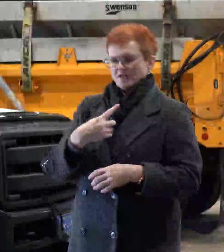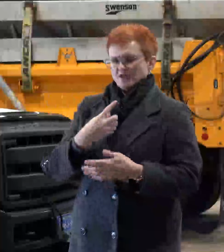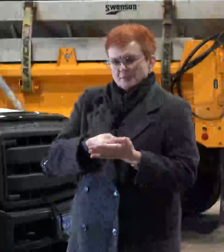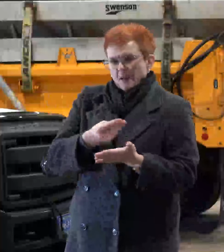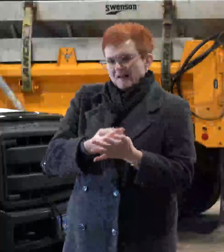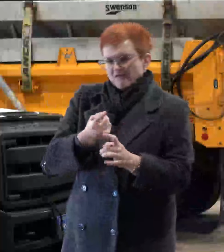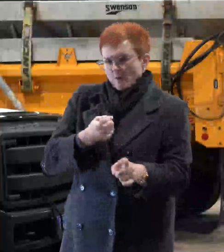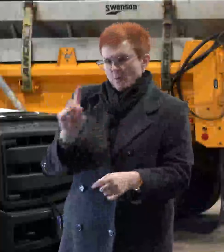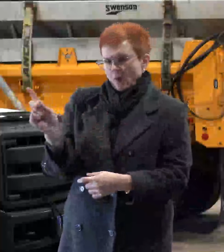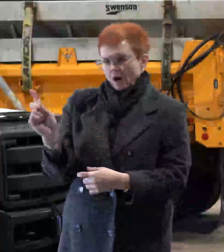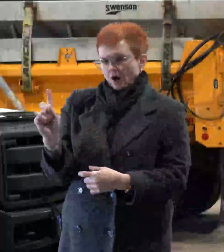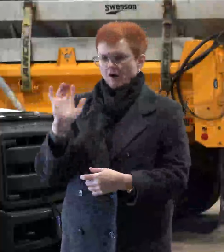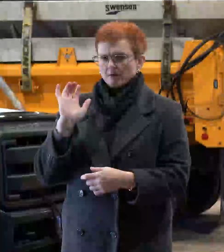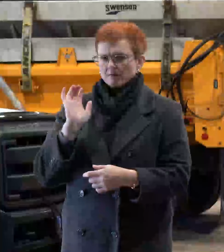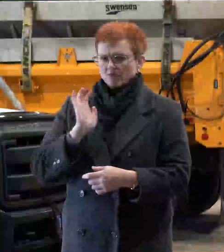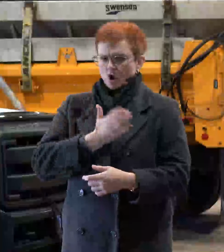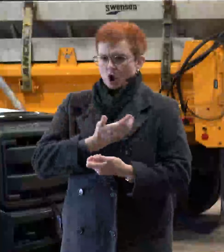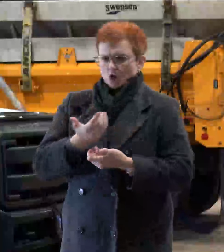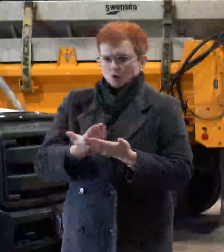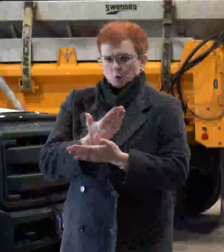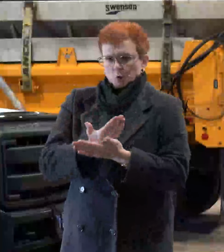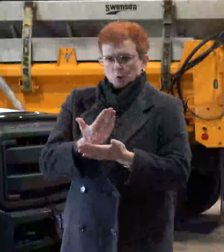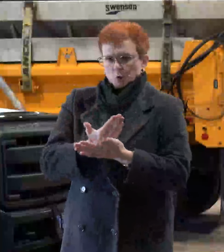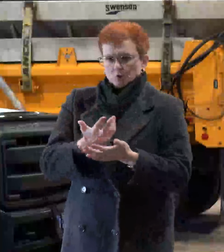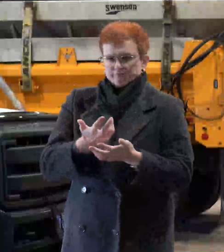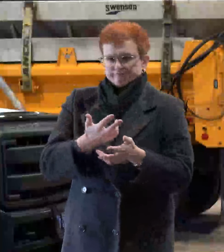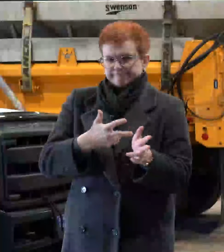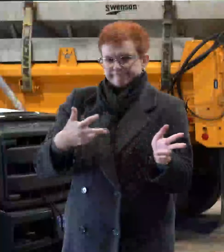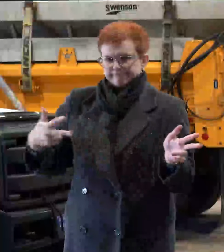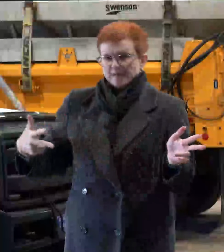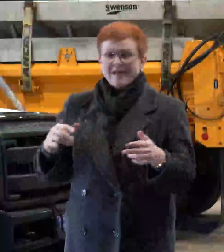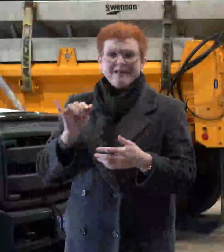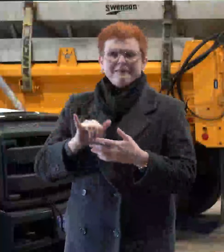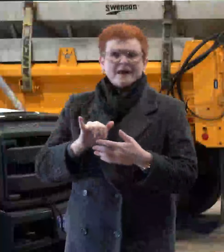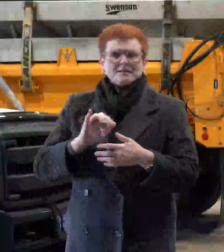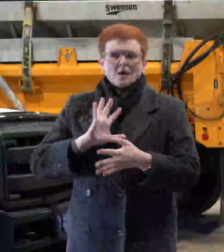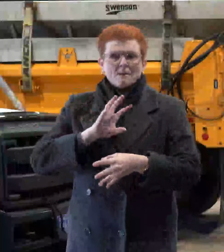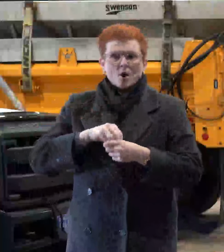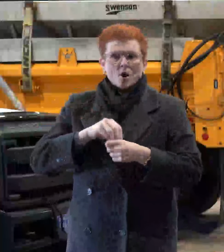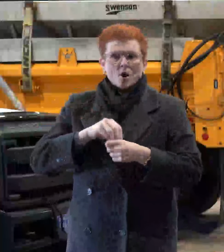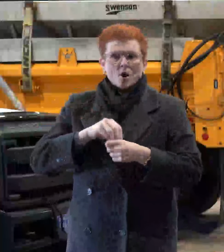for our fleet, and this is just part of our normal county operations. Our budget includes